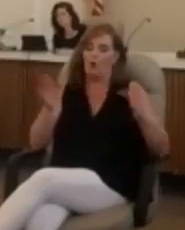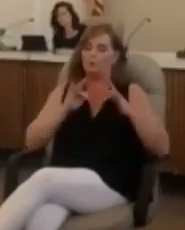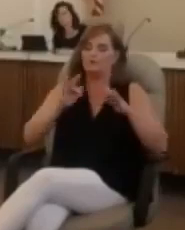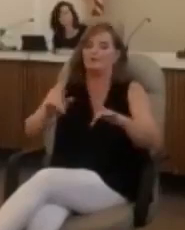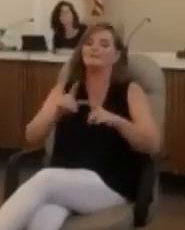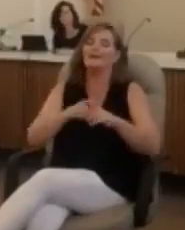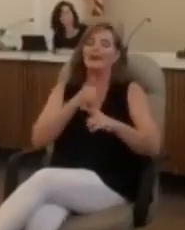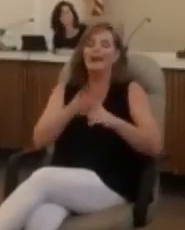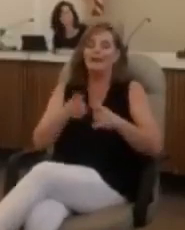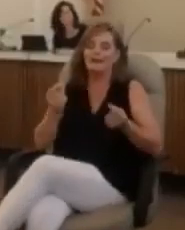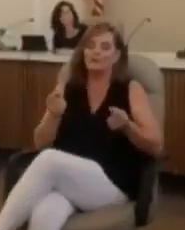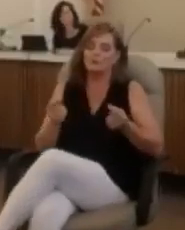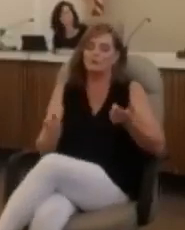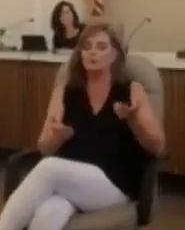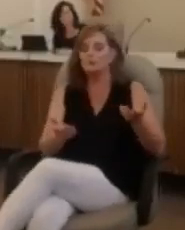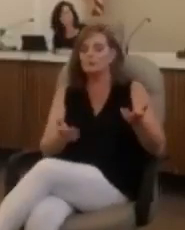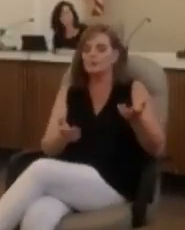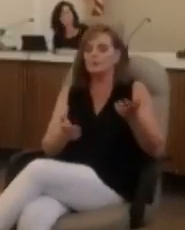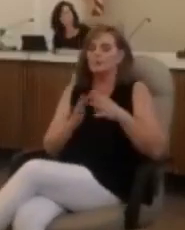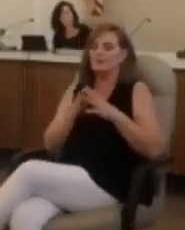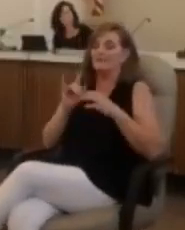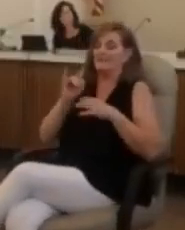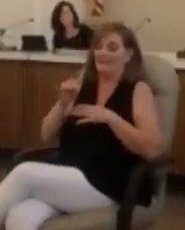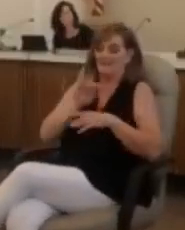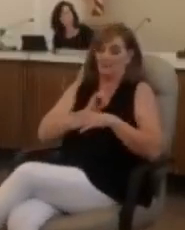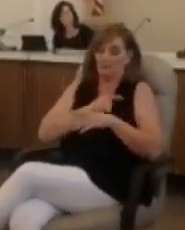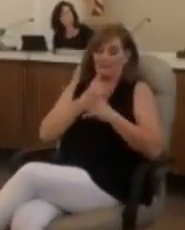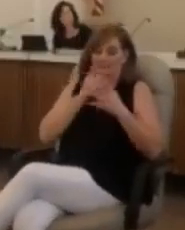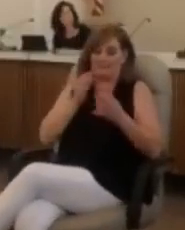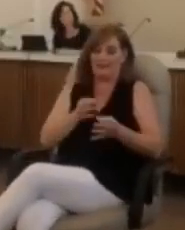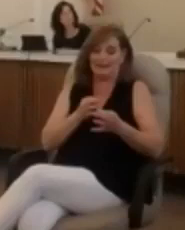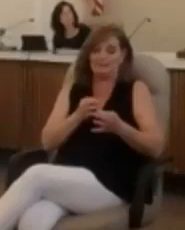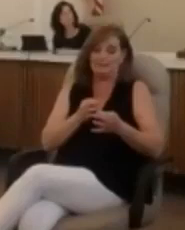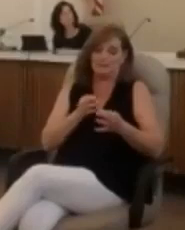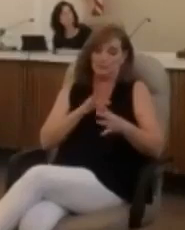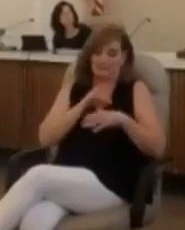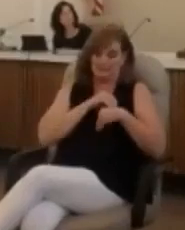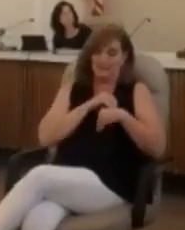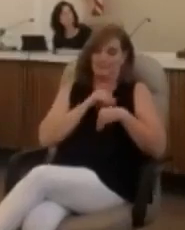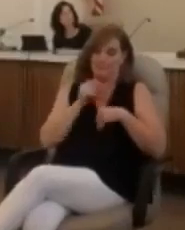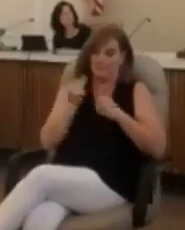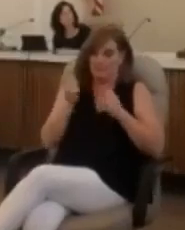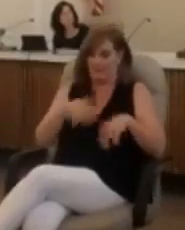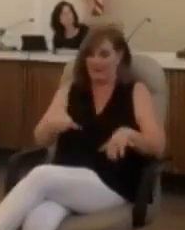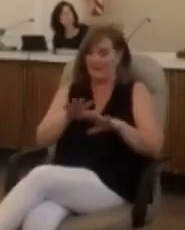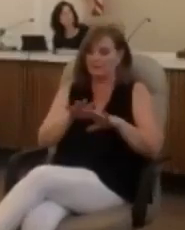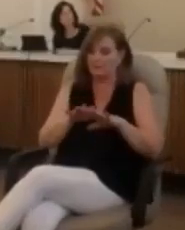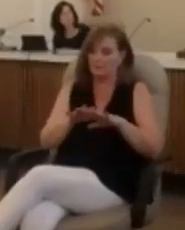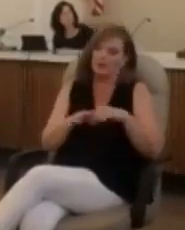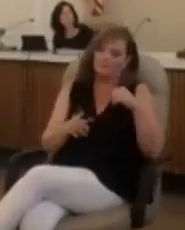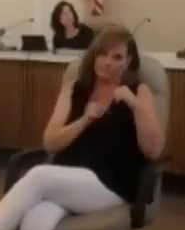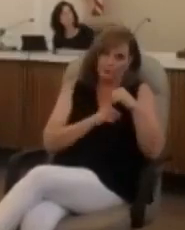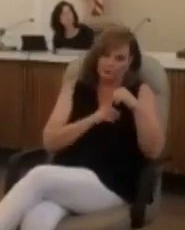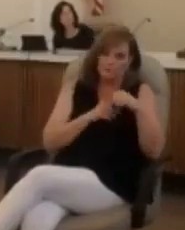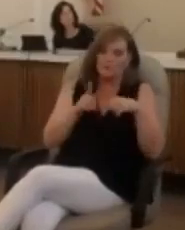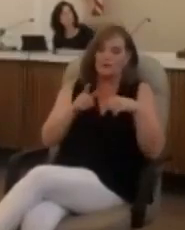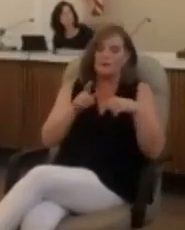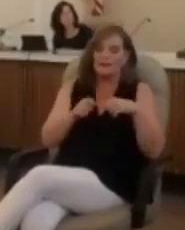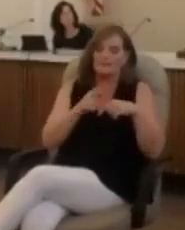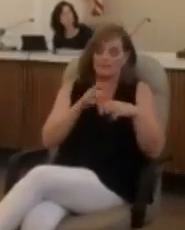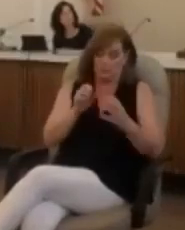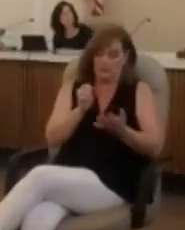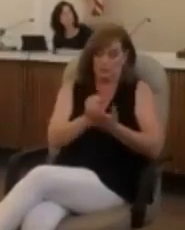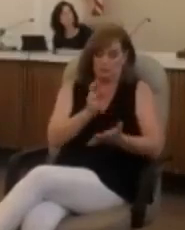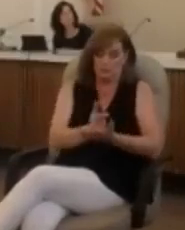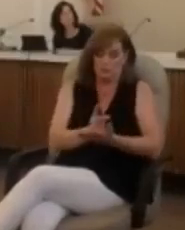it basically, you know, if we decide to take the town park, well, first off, it says that we approve the ownership